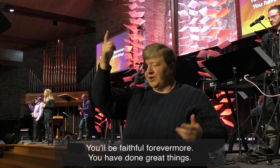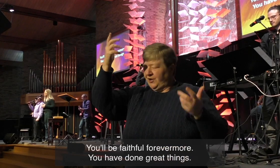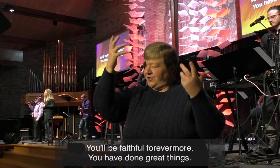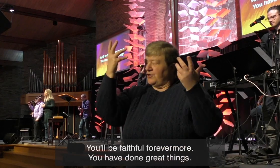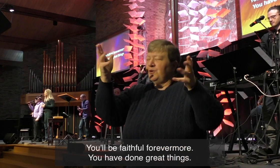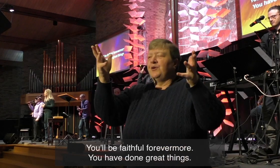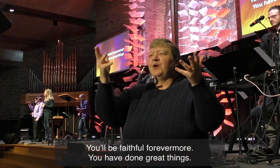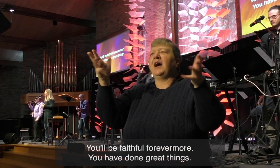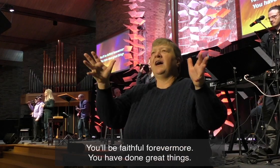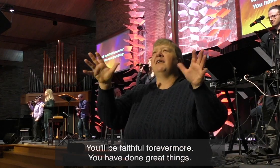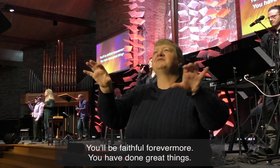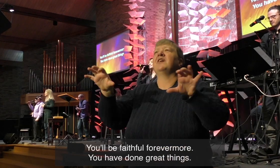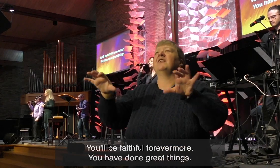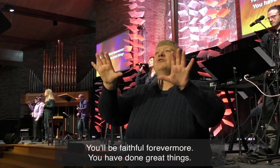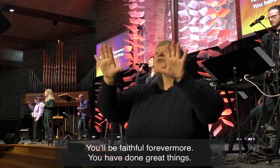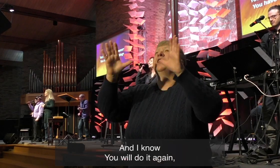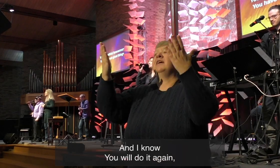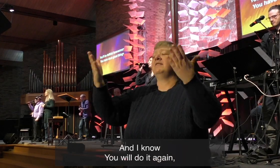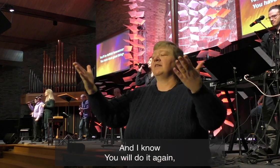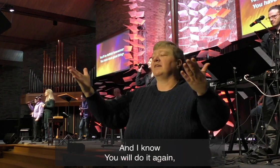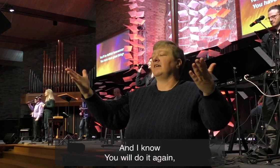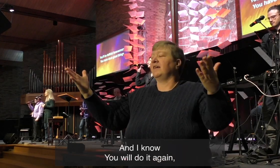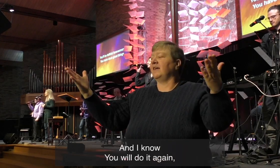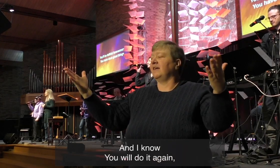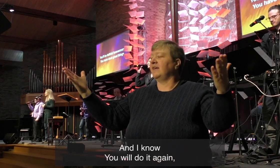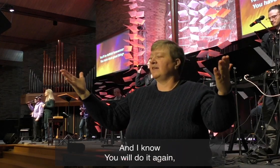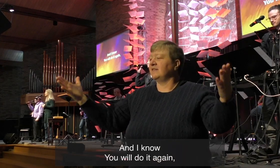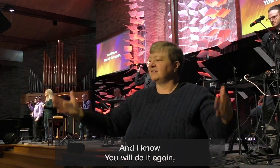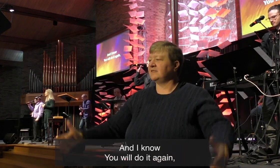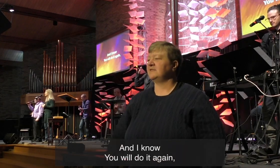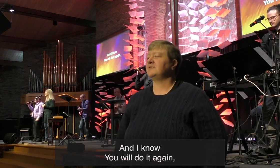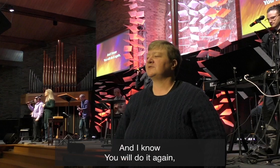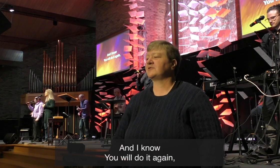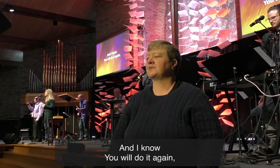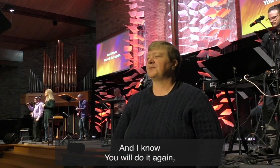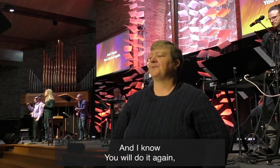forevermore. You have done great